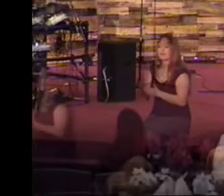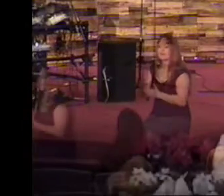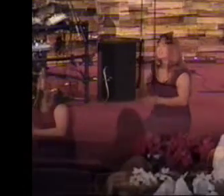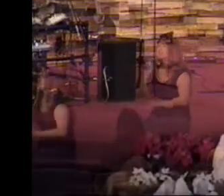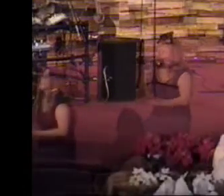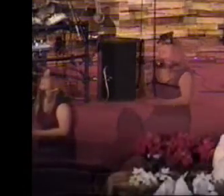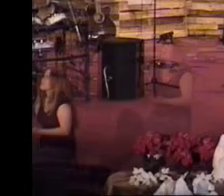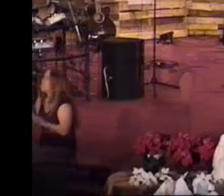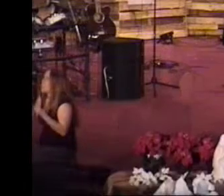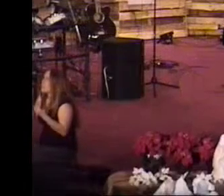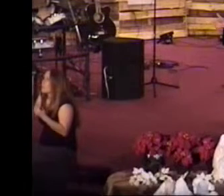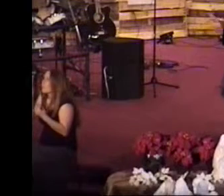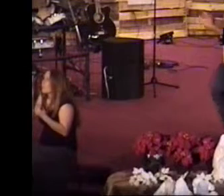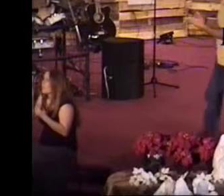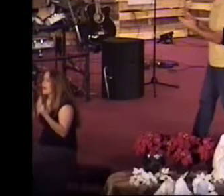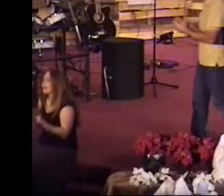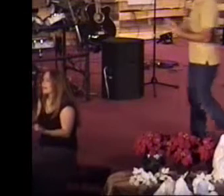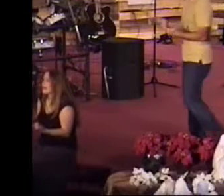Why now?